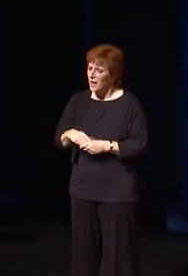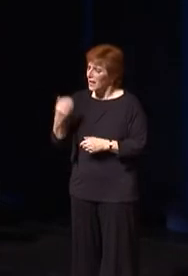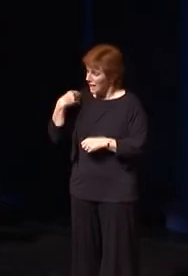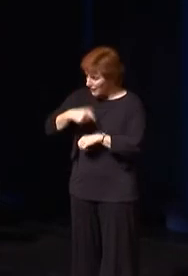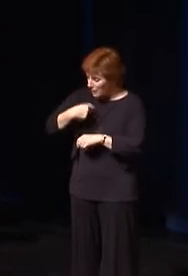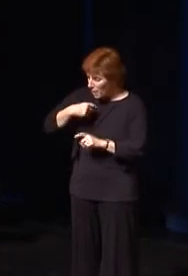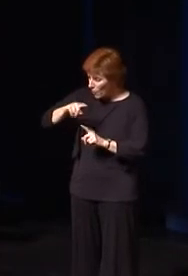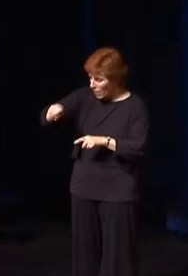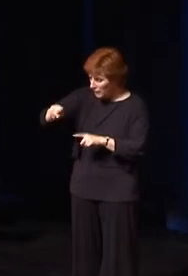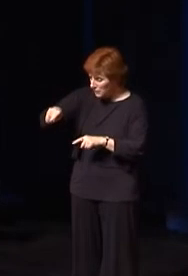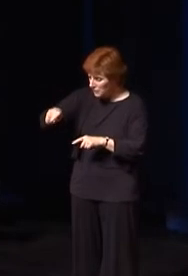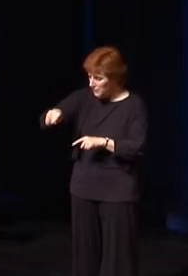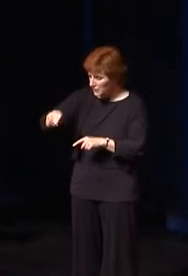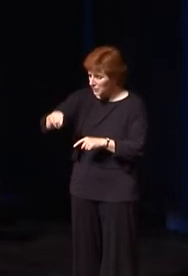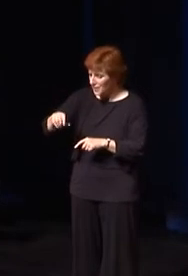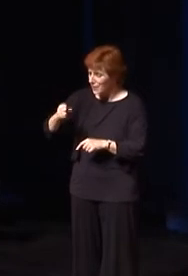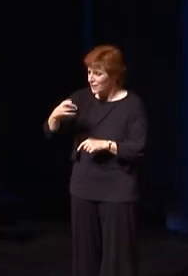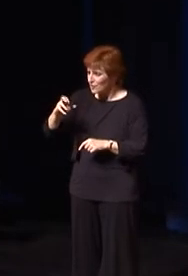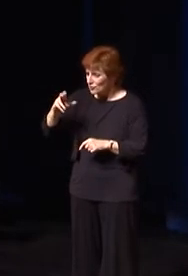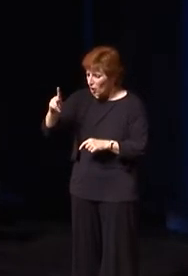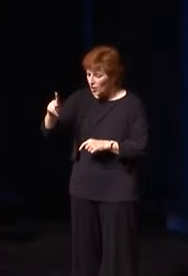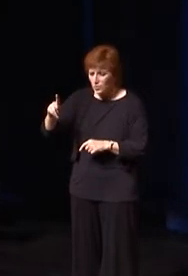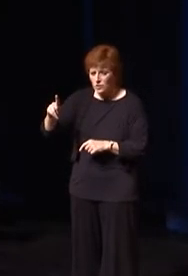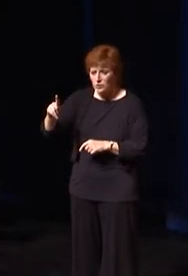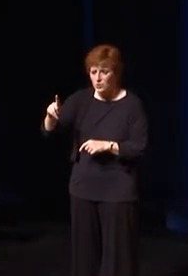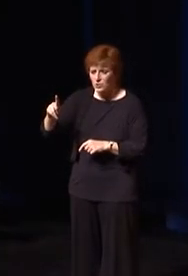time I went there, there were shark.